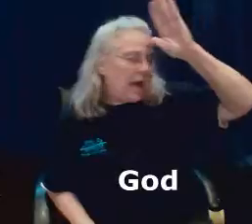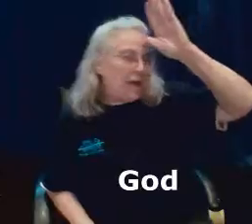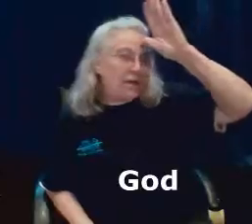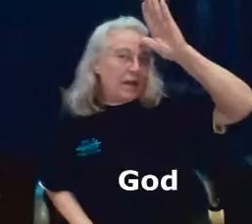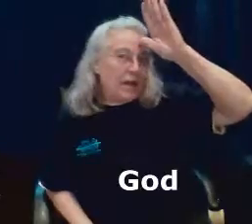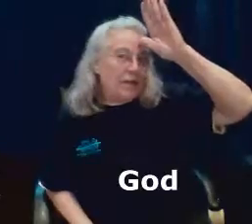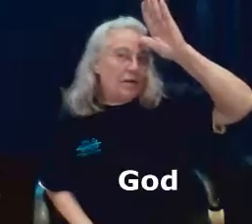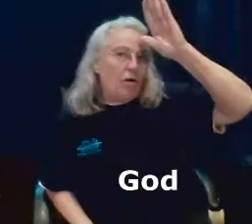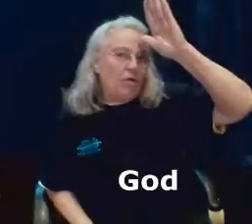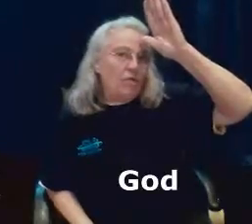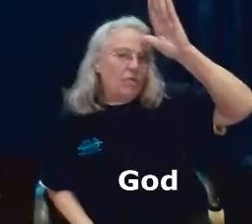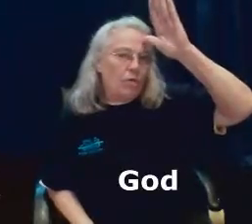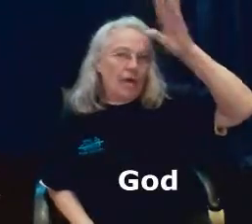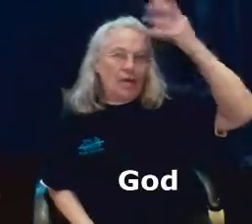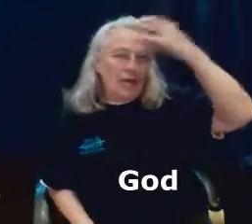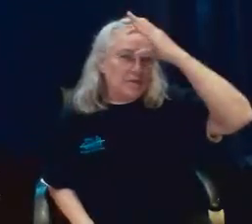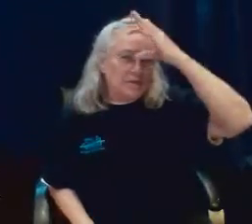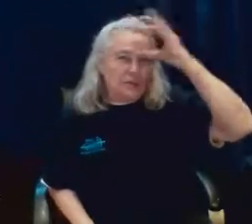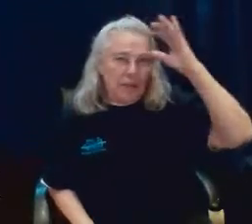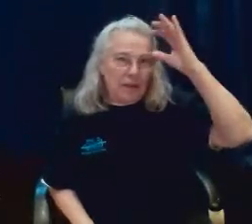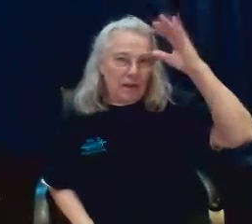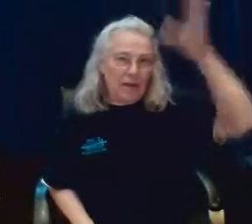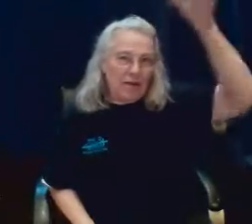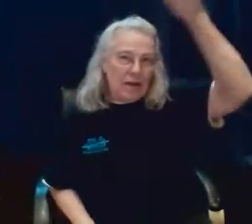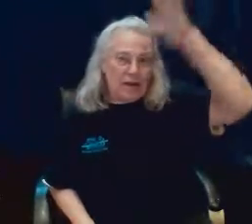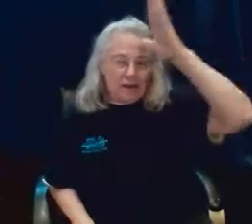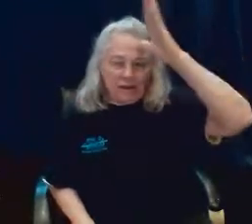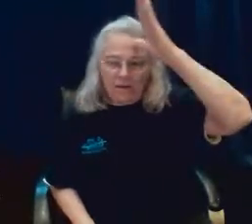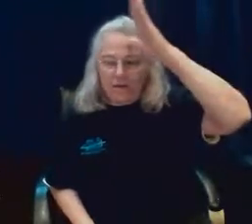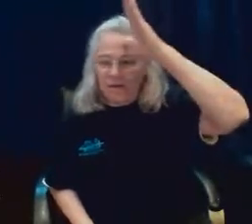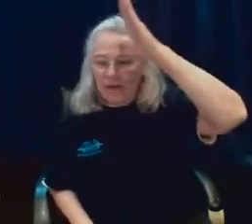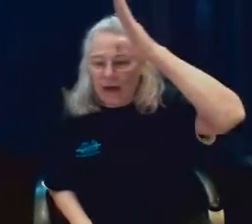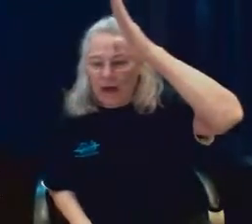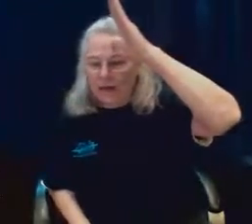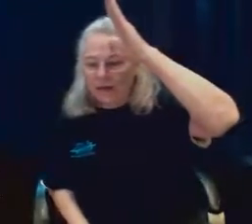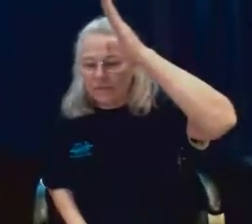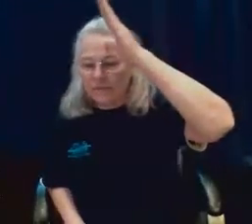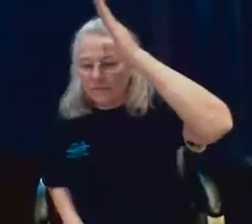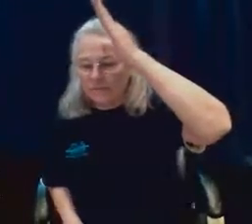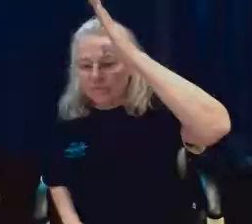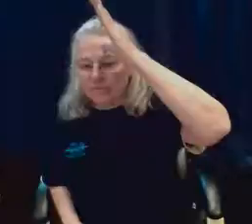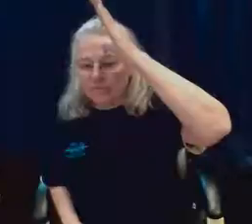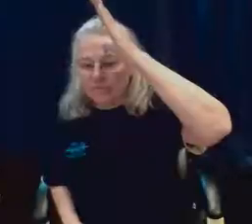and land on your forehead. That's the male area. God.